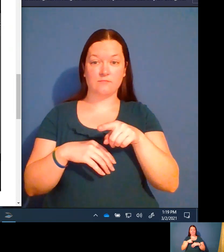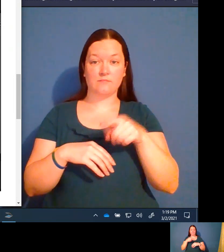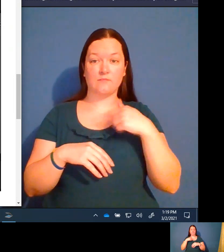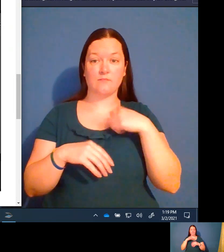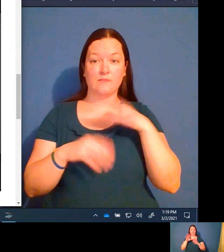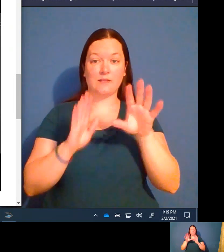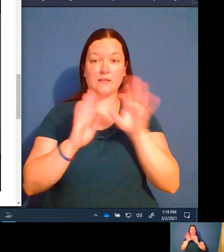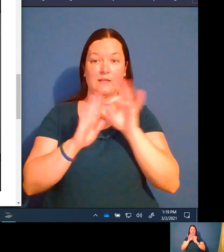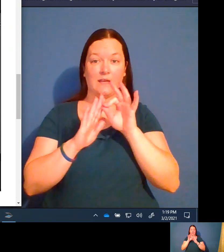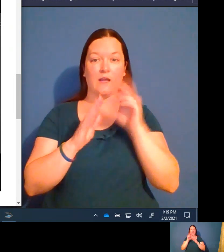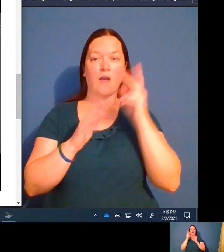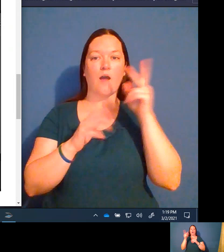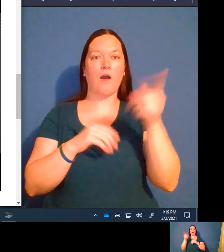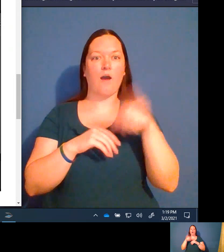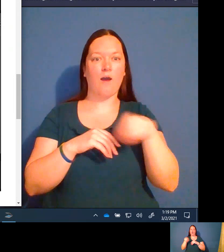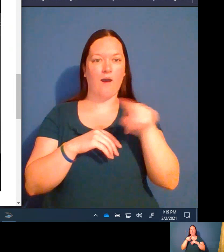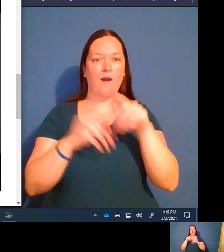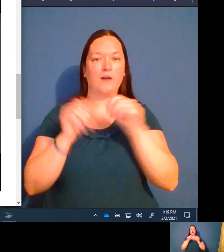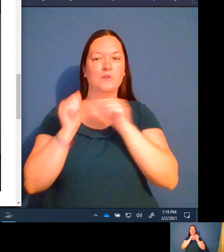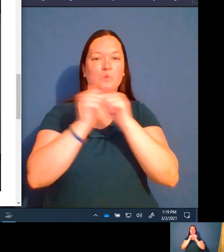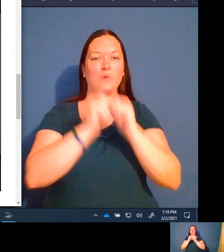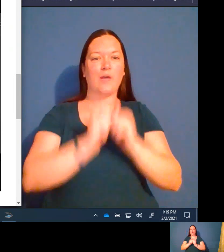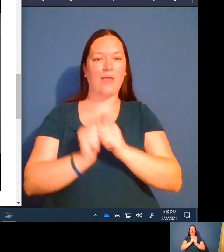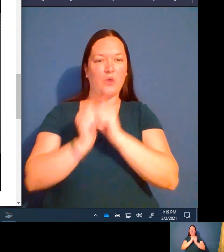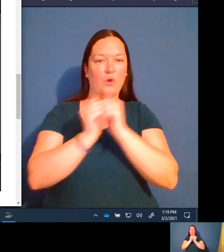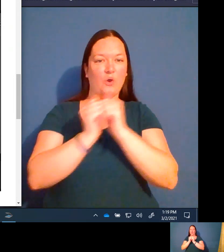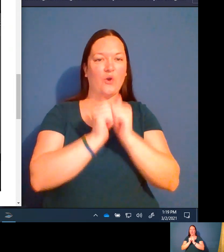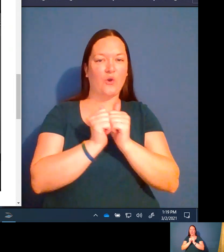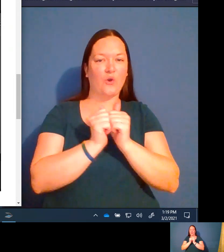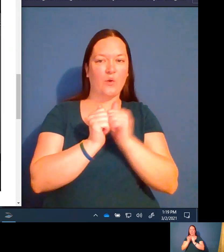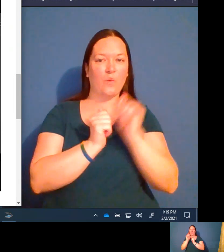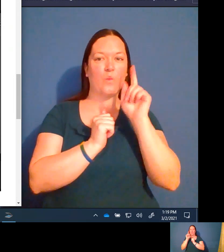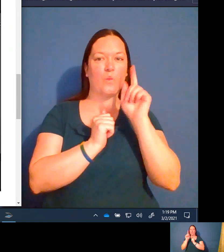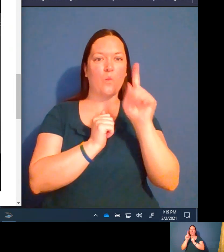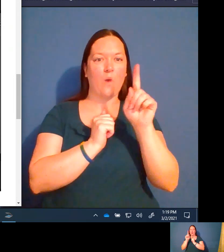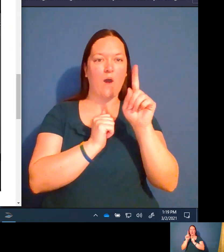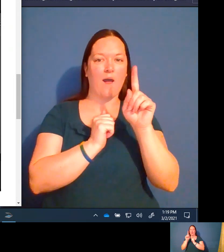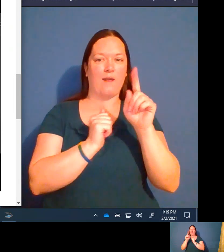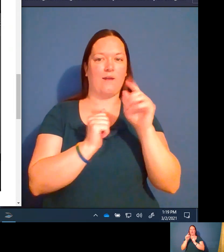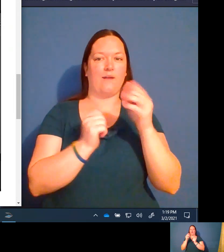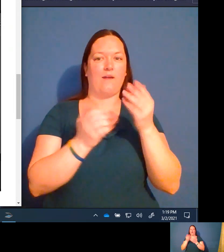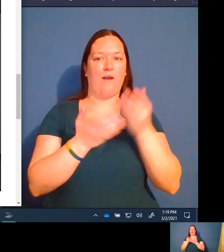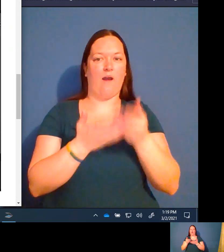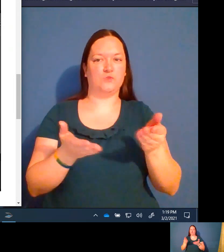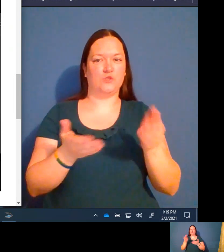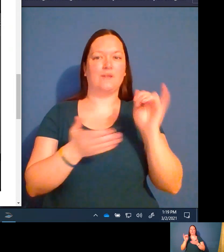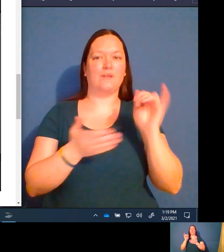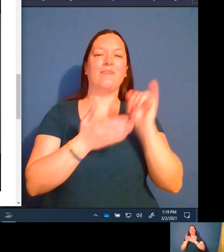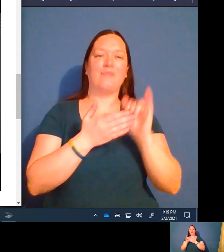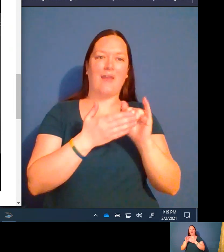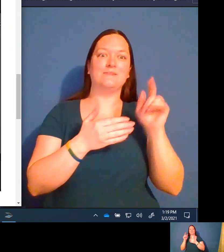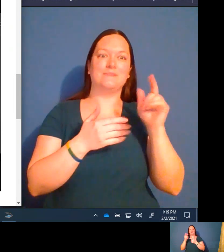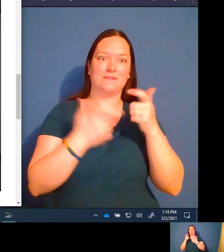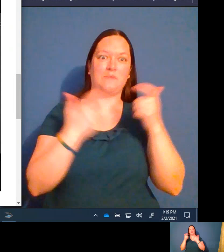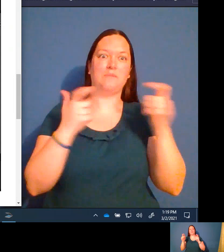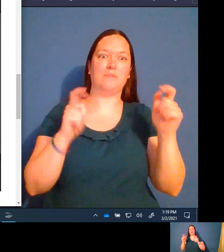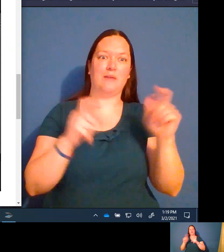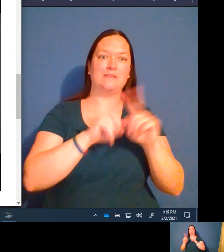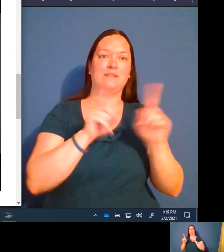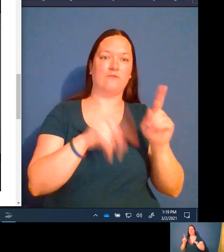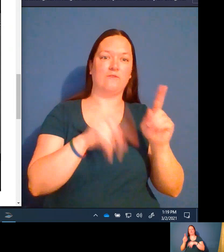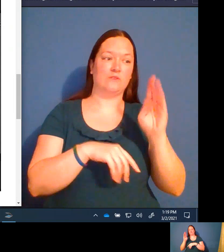select it, notice how this one creates it as one complete object. Okay, so that is the difference. So the